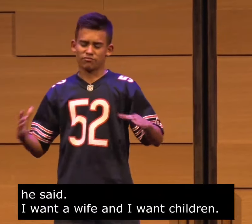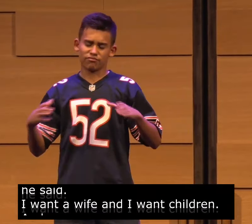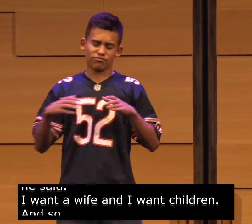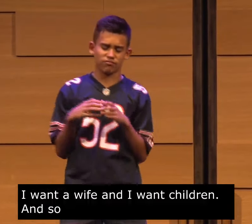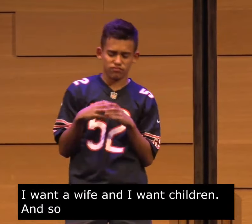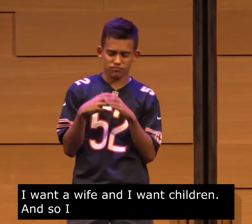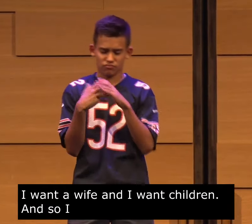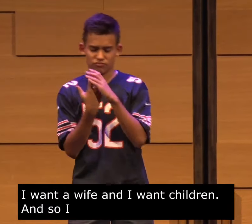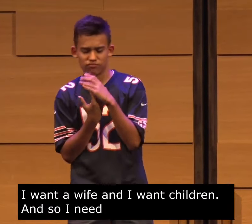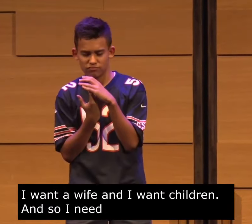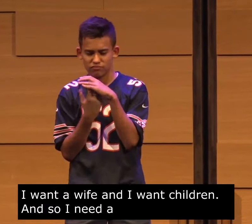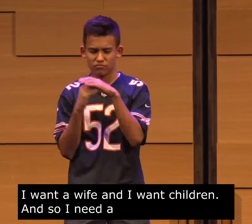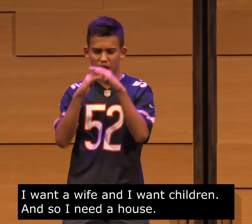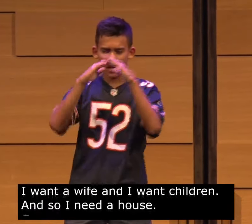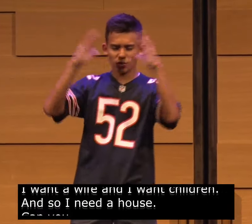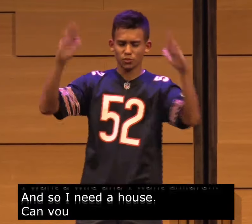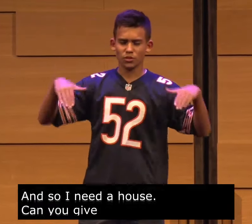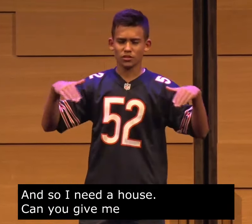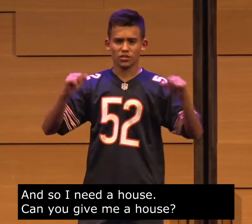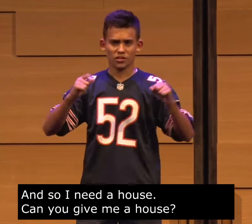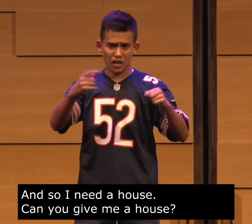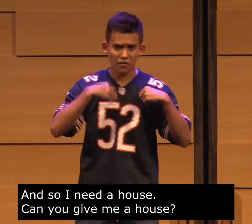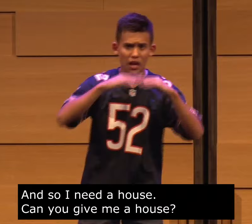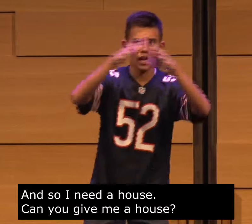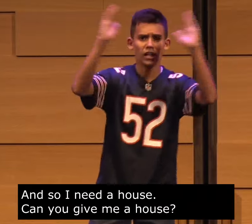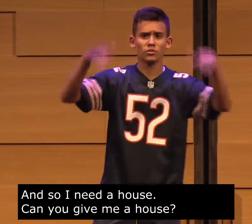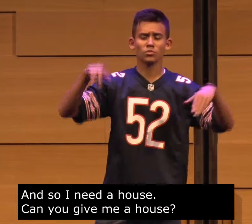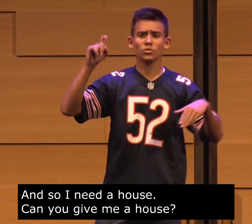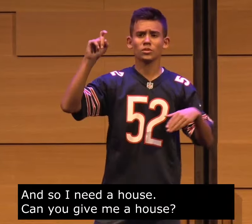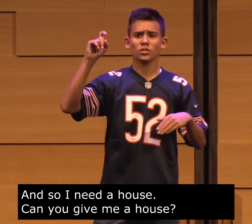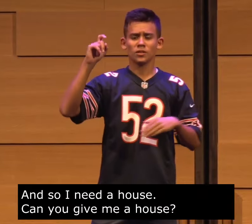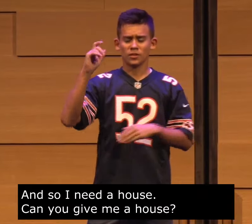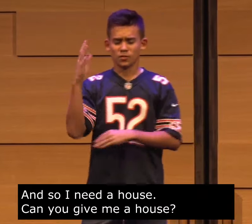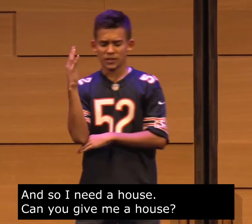children, and so I need a house. Can you give me a house?"